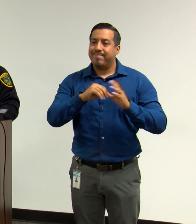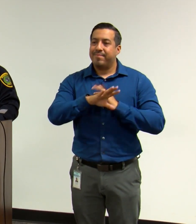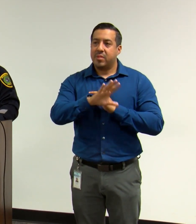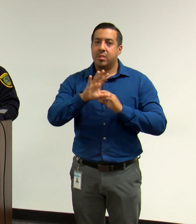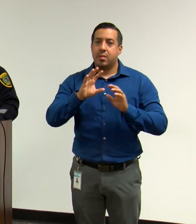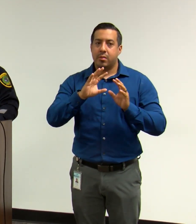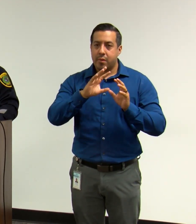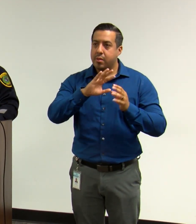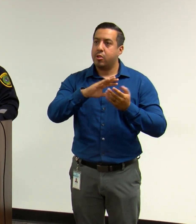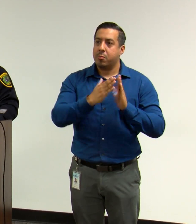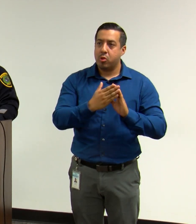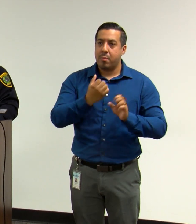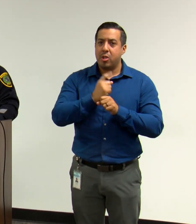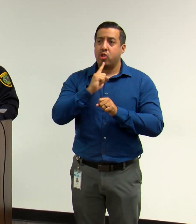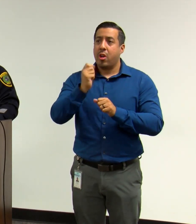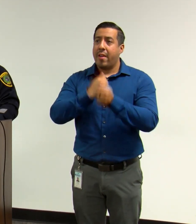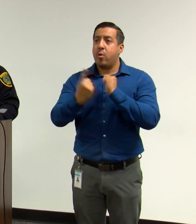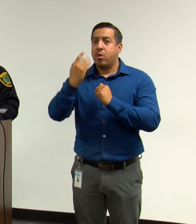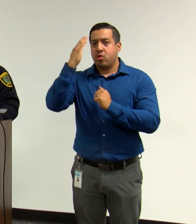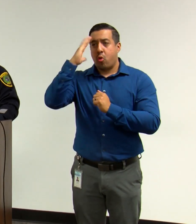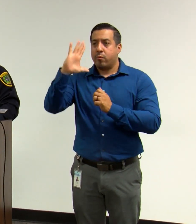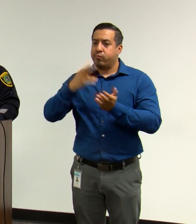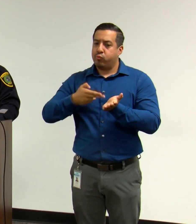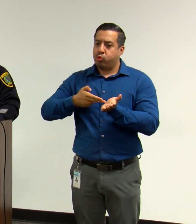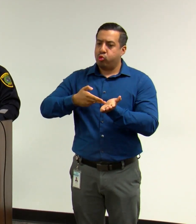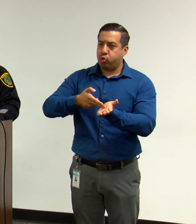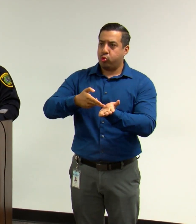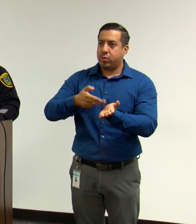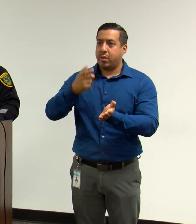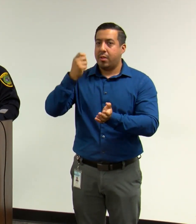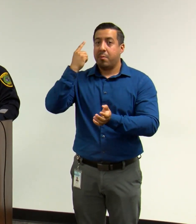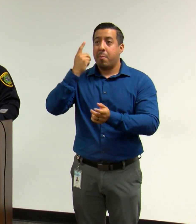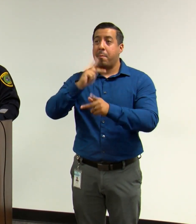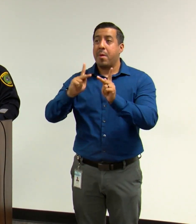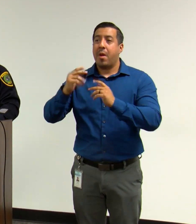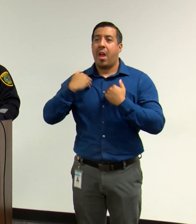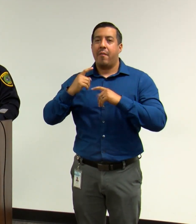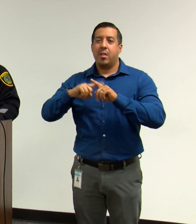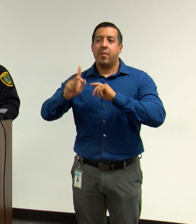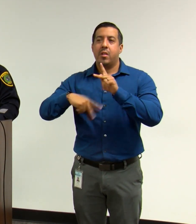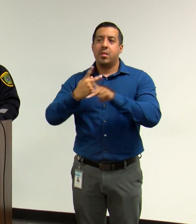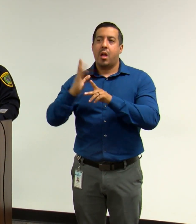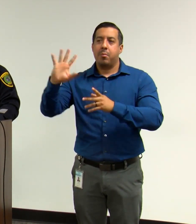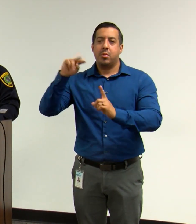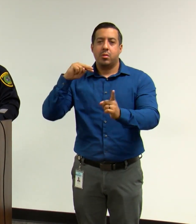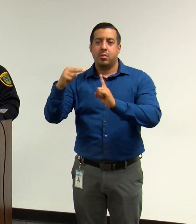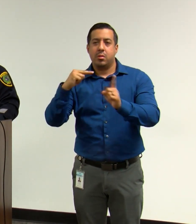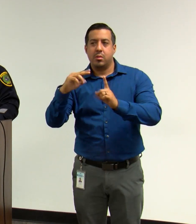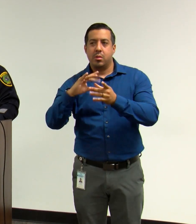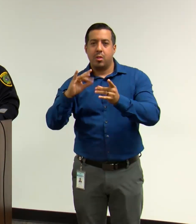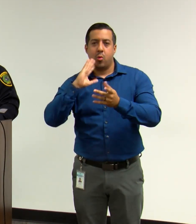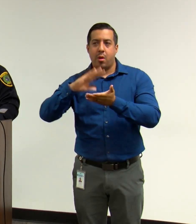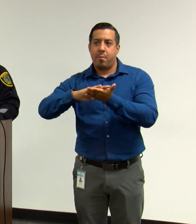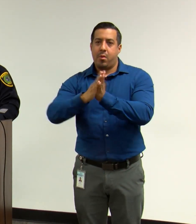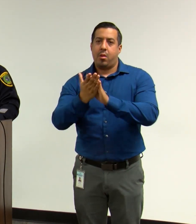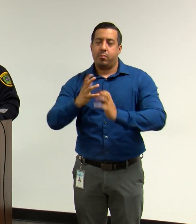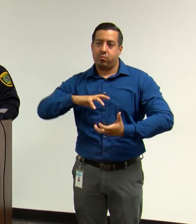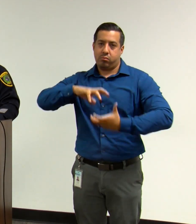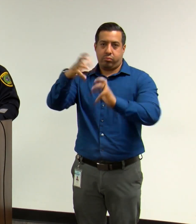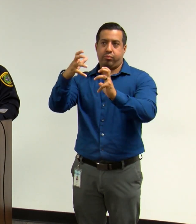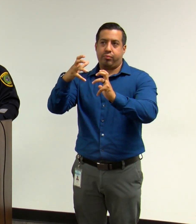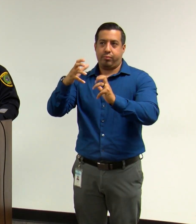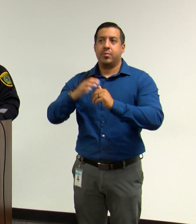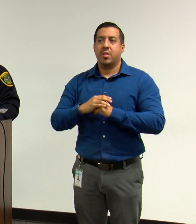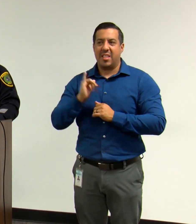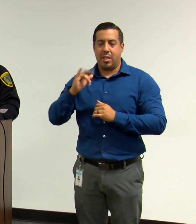come to the truth. And because different people carry different narratives that causes problems. That's what